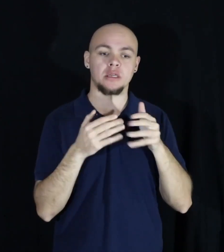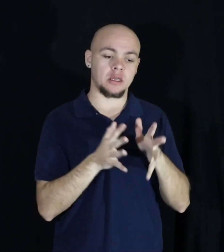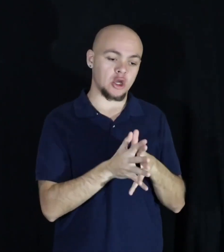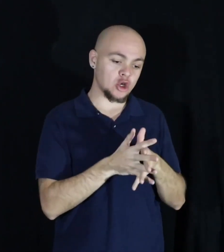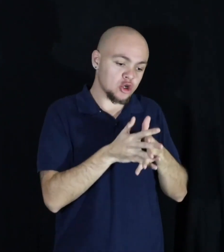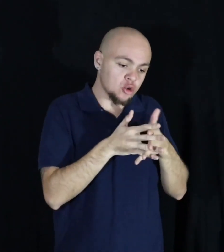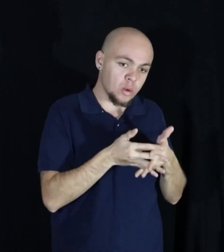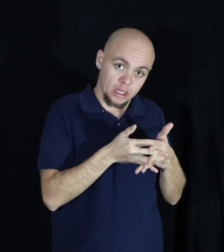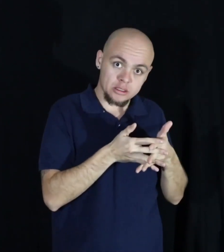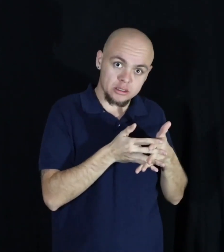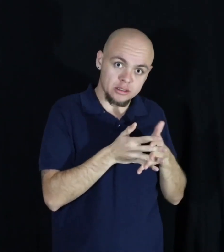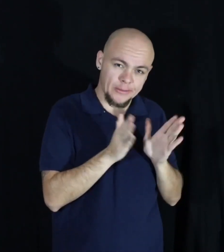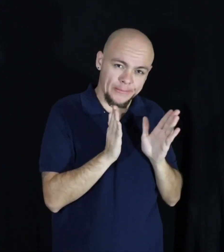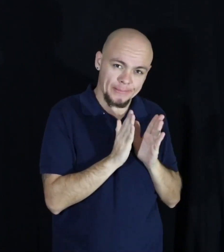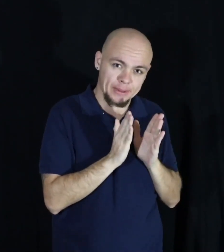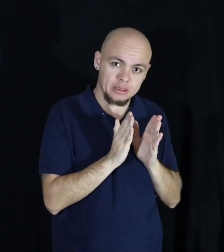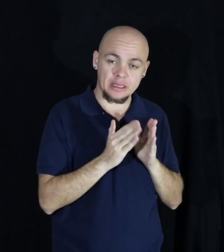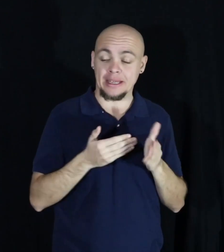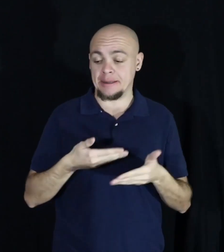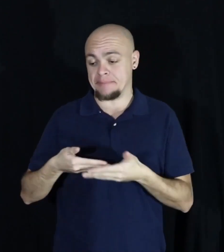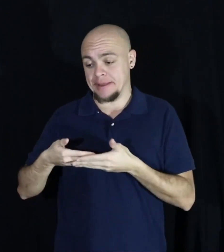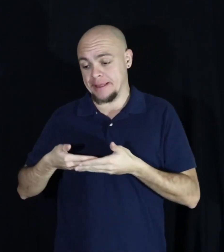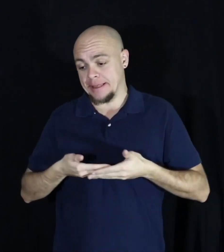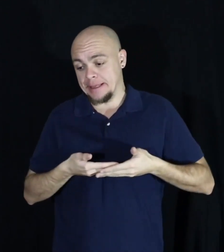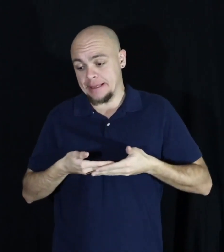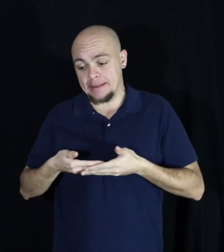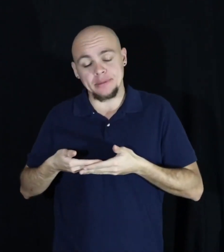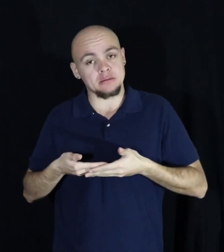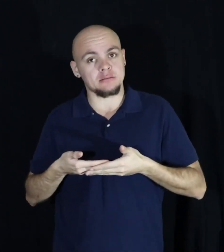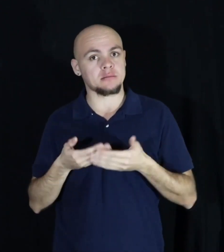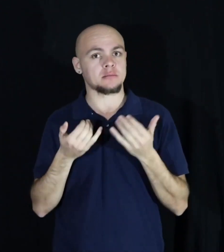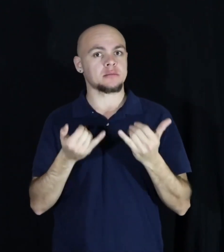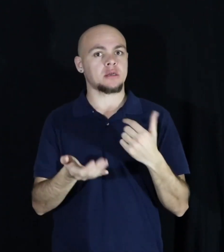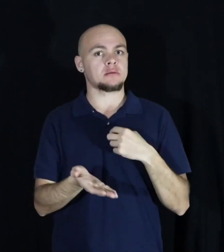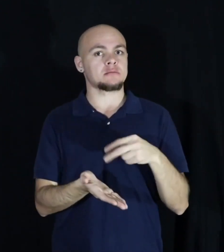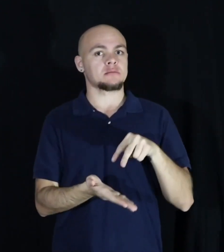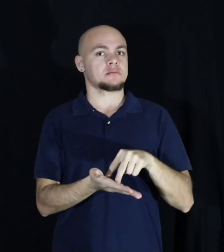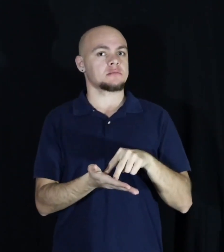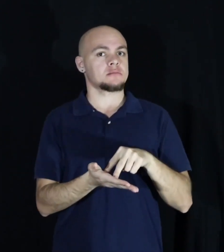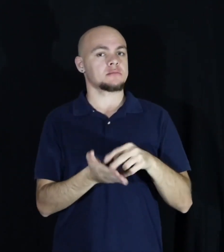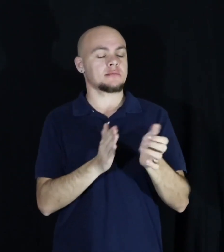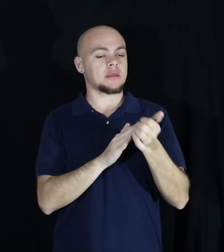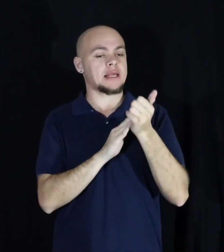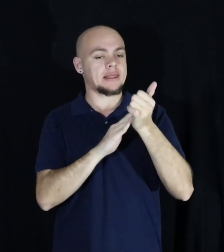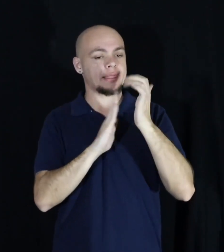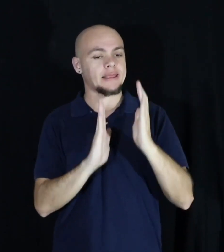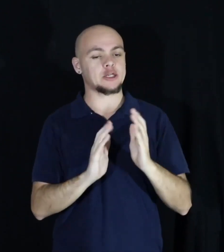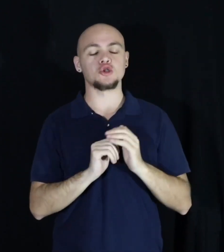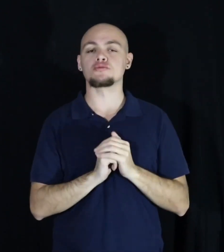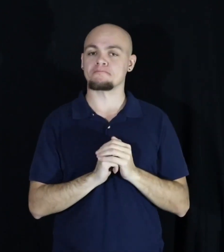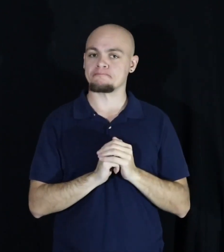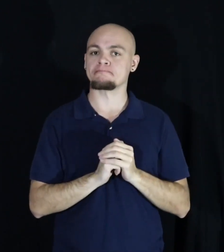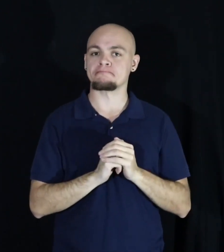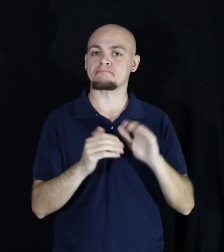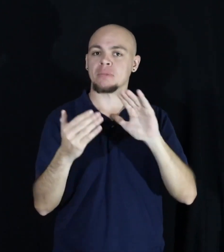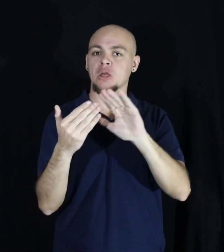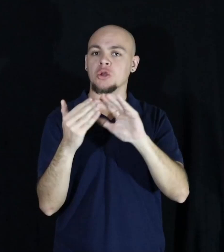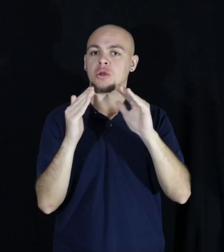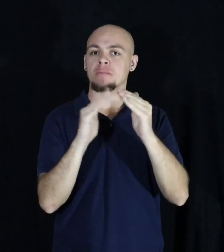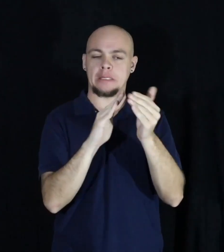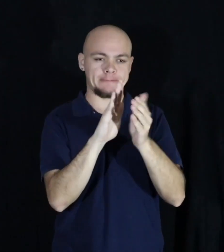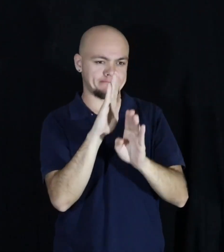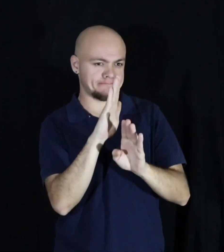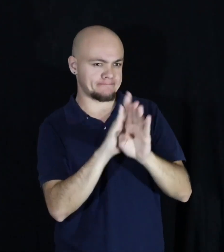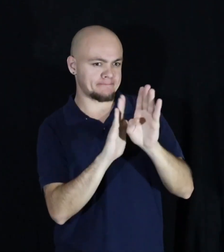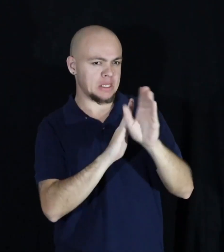and a little hope. I stand here today as a leader, building a community of